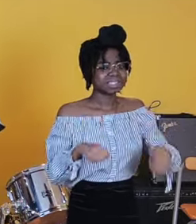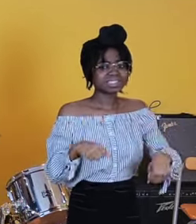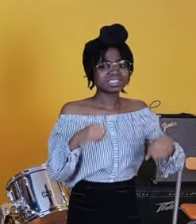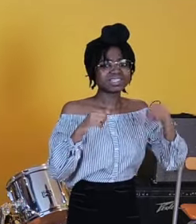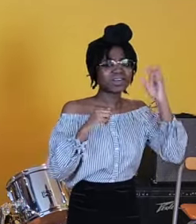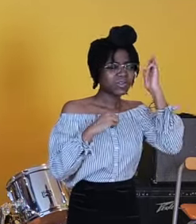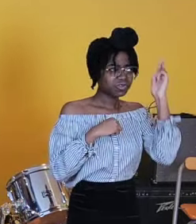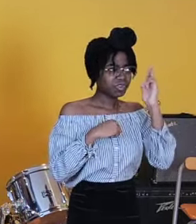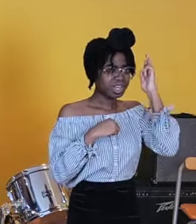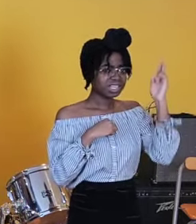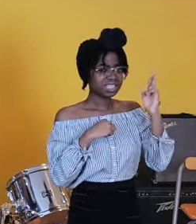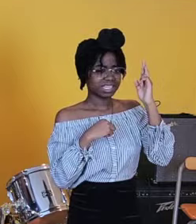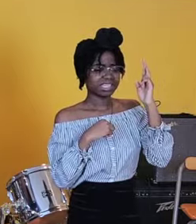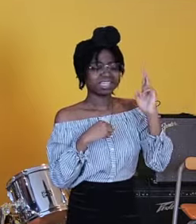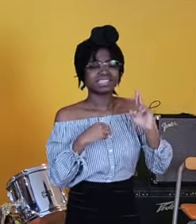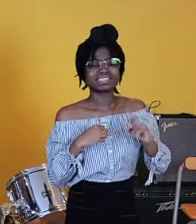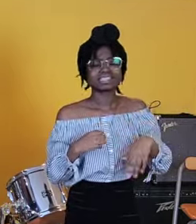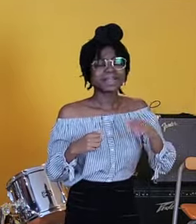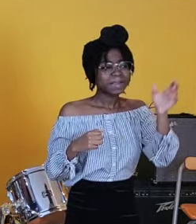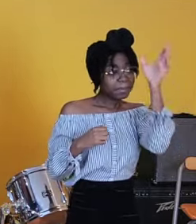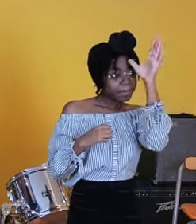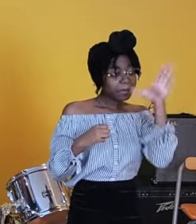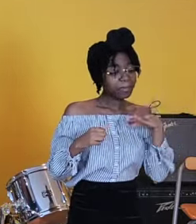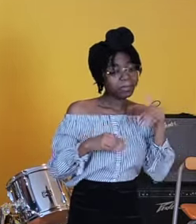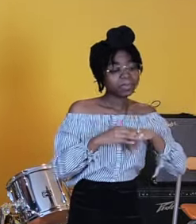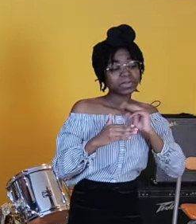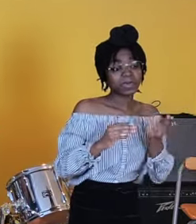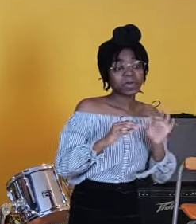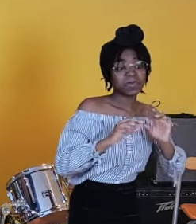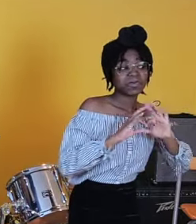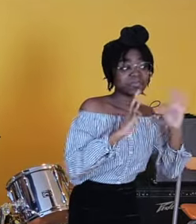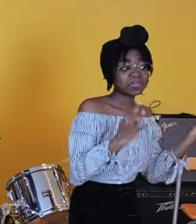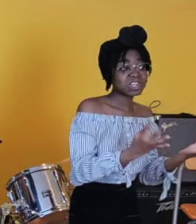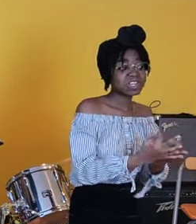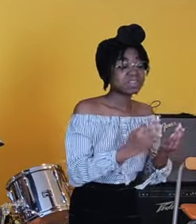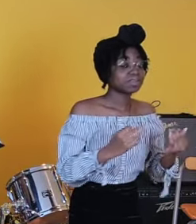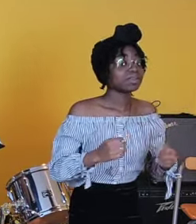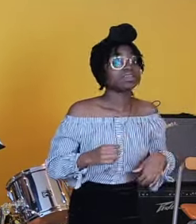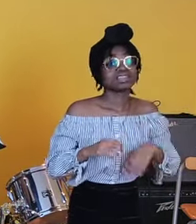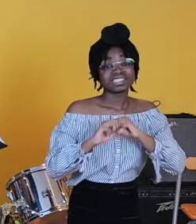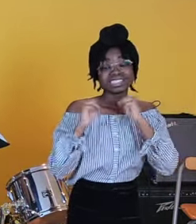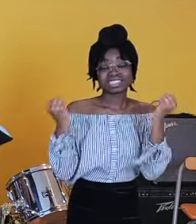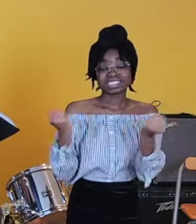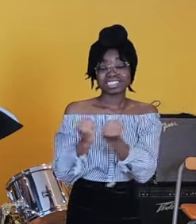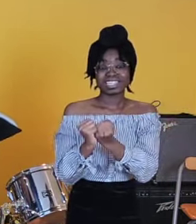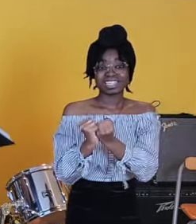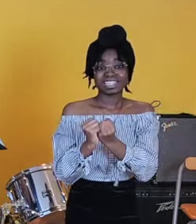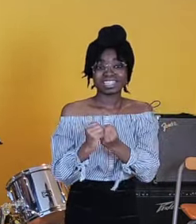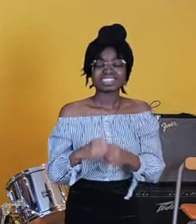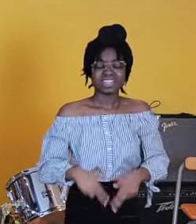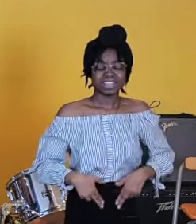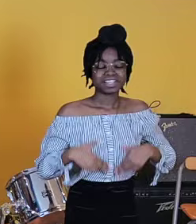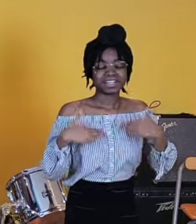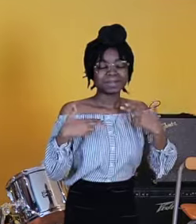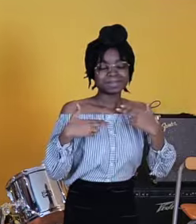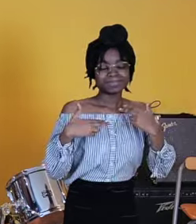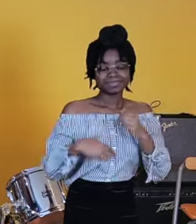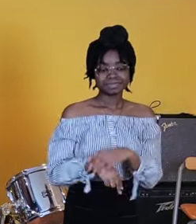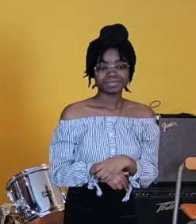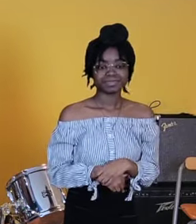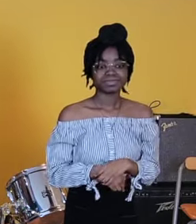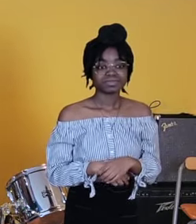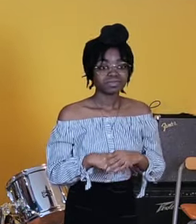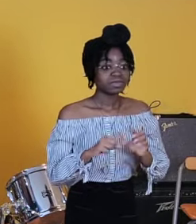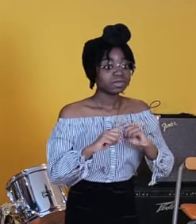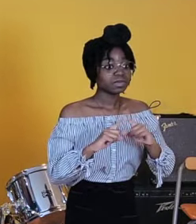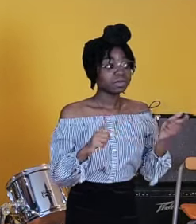and compliment the men in our lives, in our families, and in our society. But over the years, this has